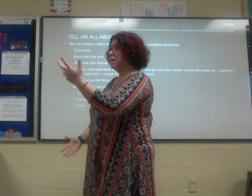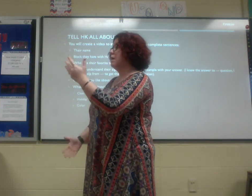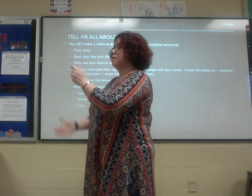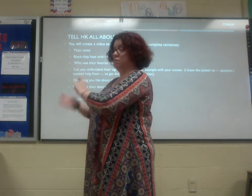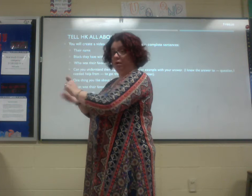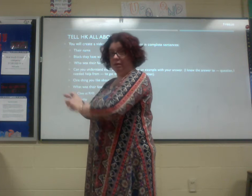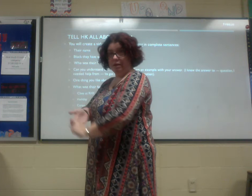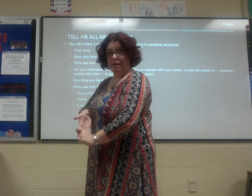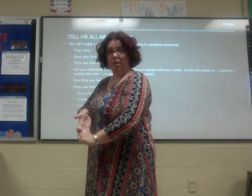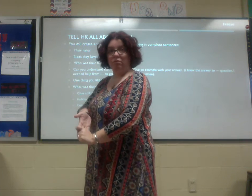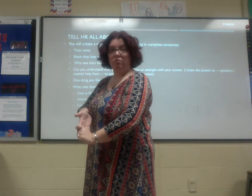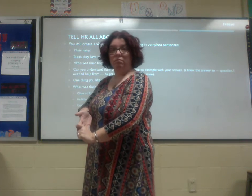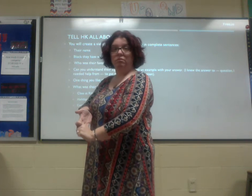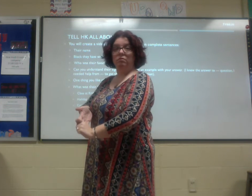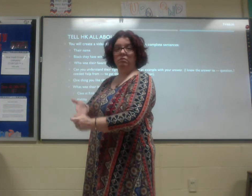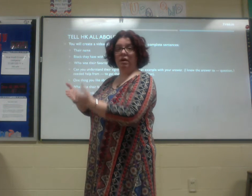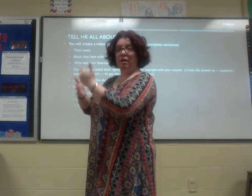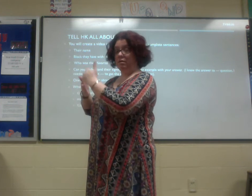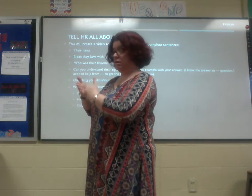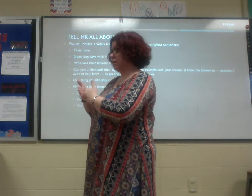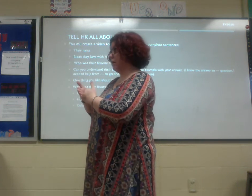They would write that down. Okay?